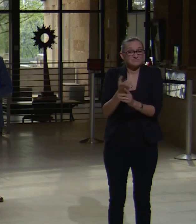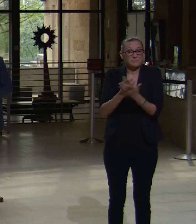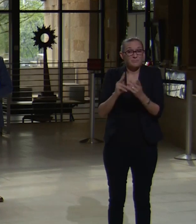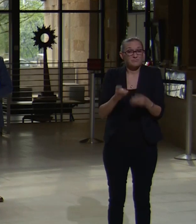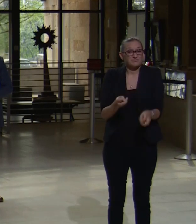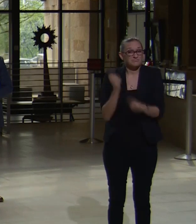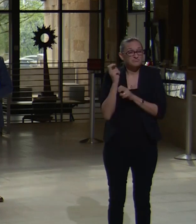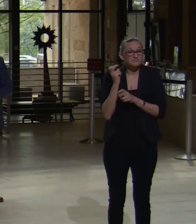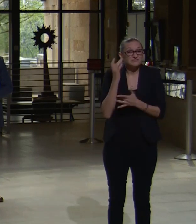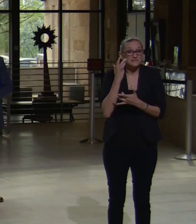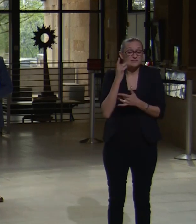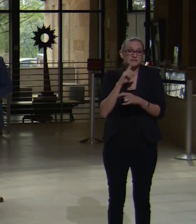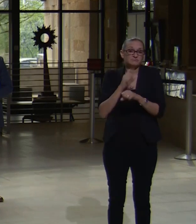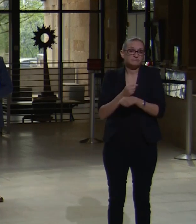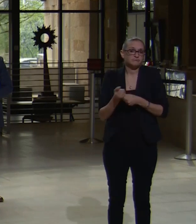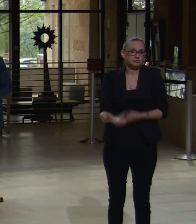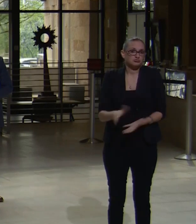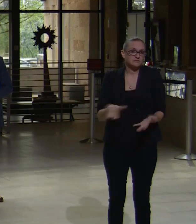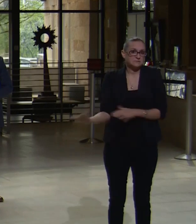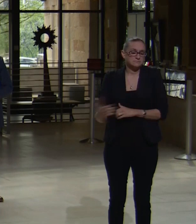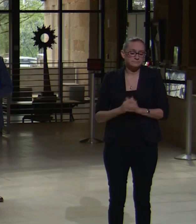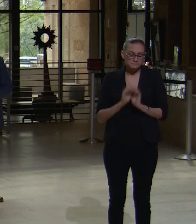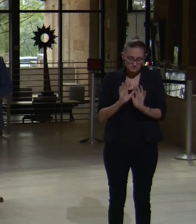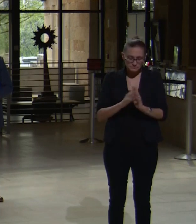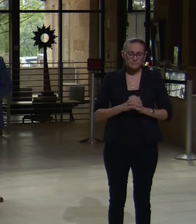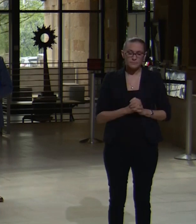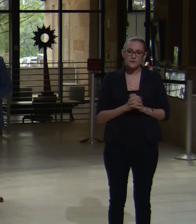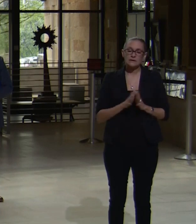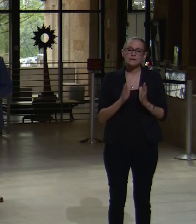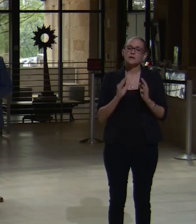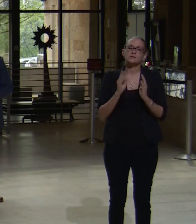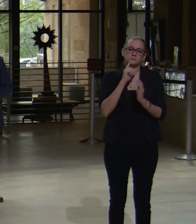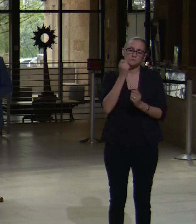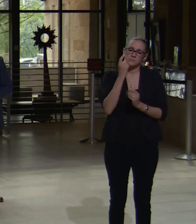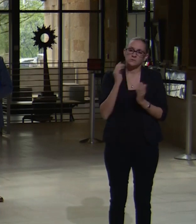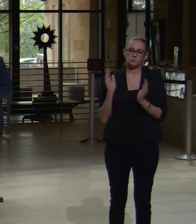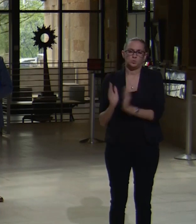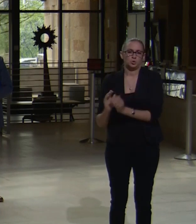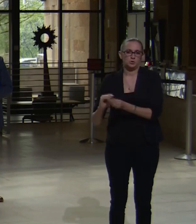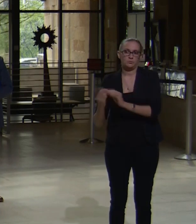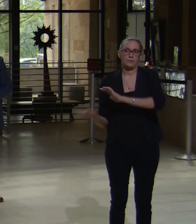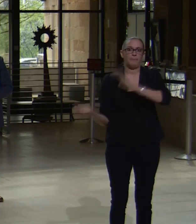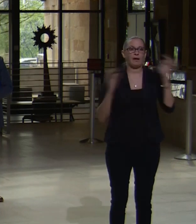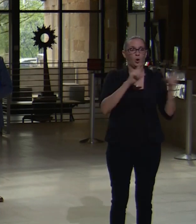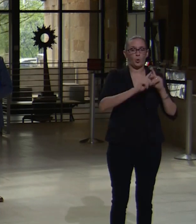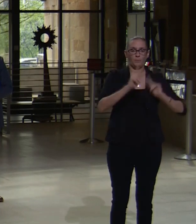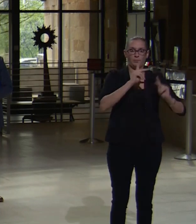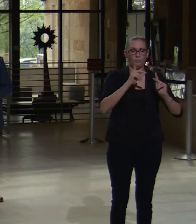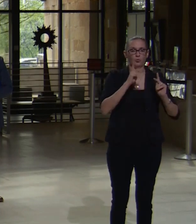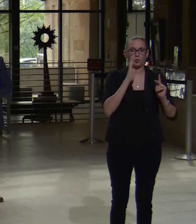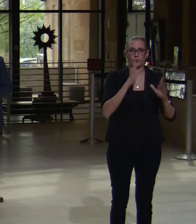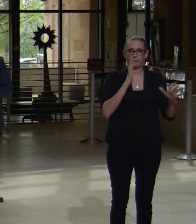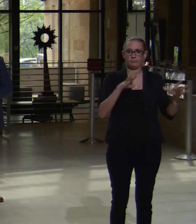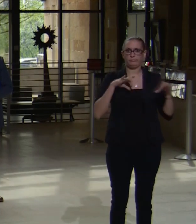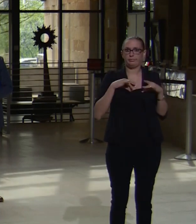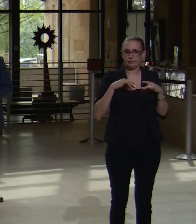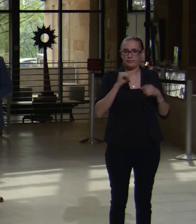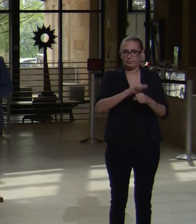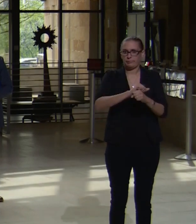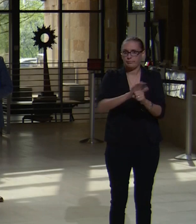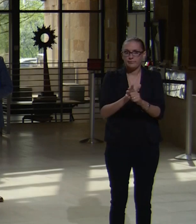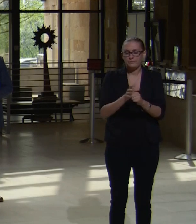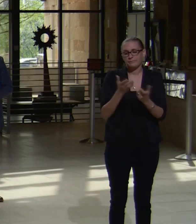sick that they die. Now, it's a small number relative to the number of people that will get the virus because